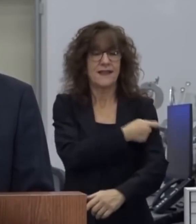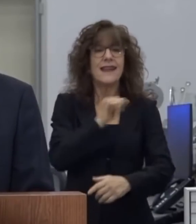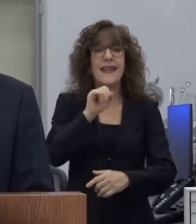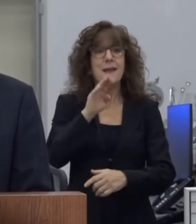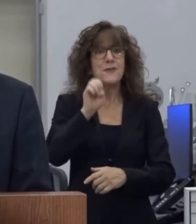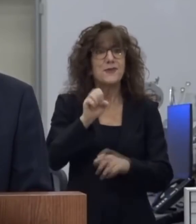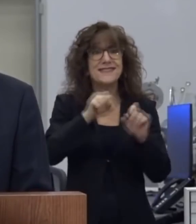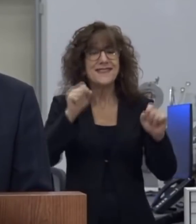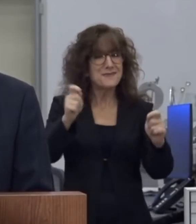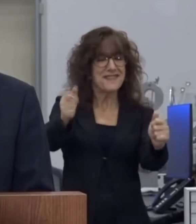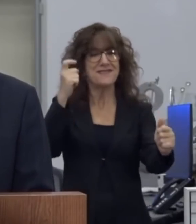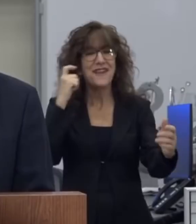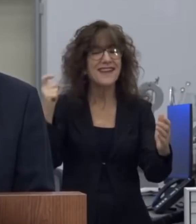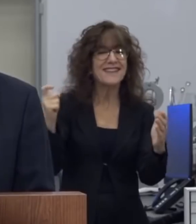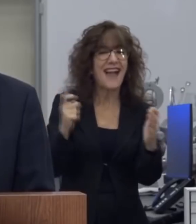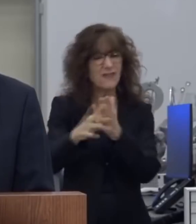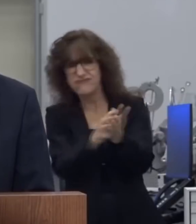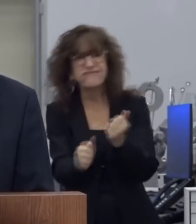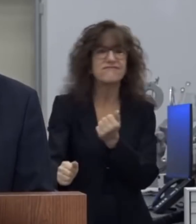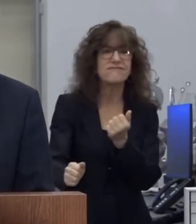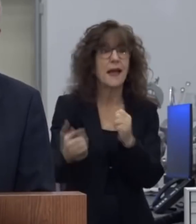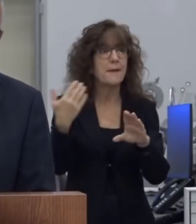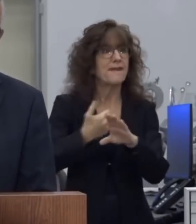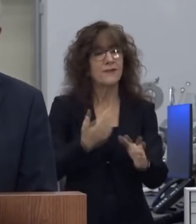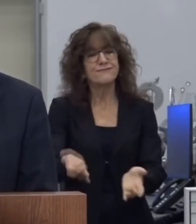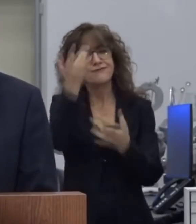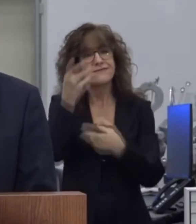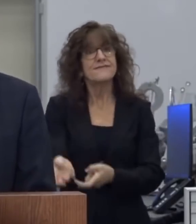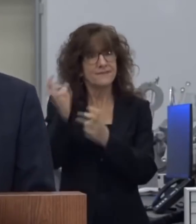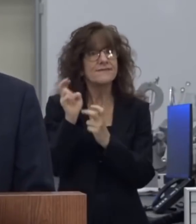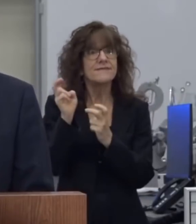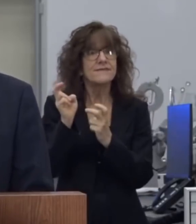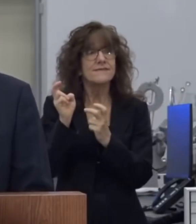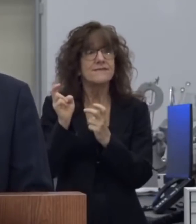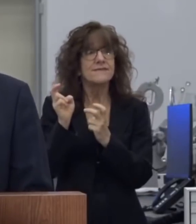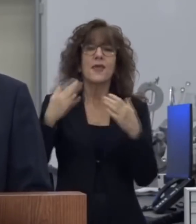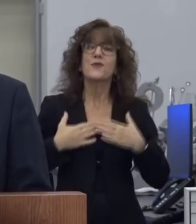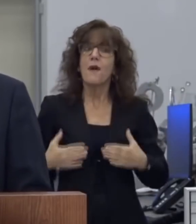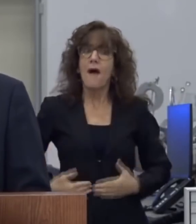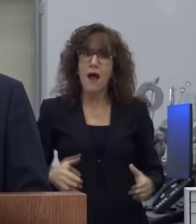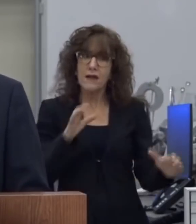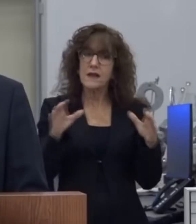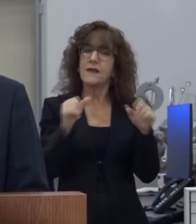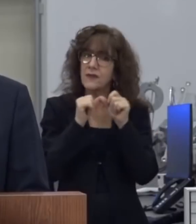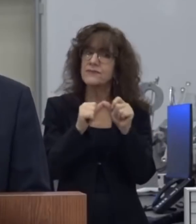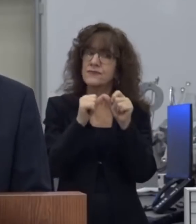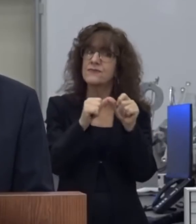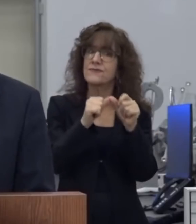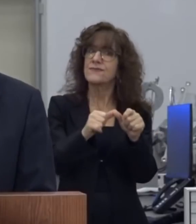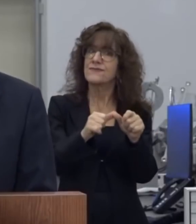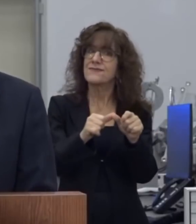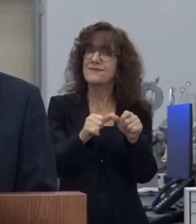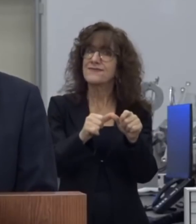system then can quickly recognize and destroy it before you get sick. And your body can do this over a long period of time. They'll fade